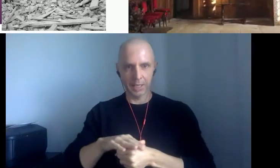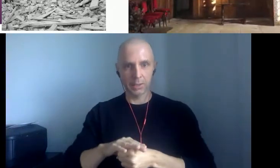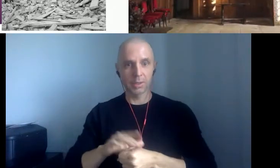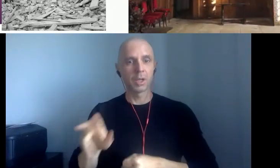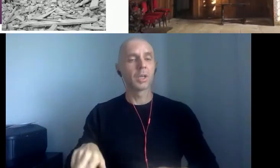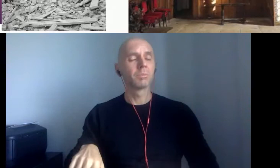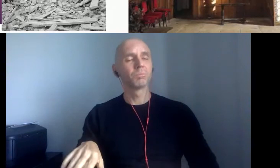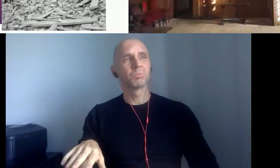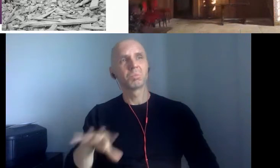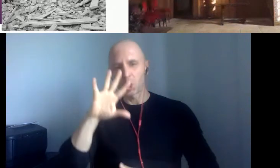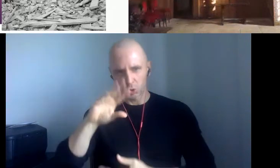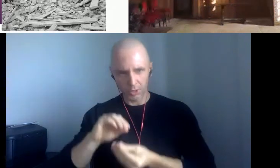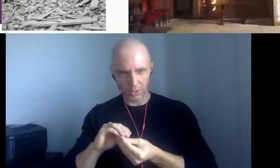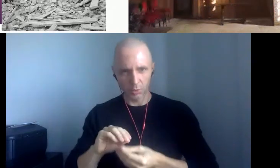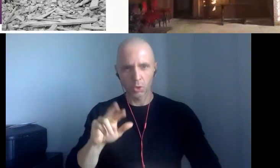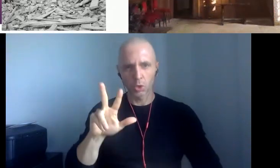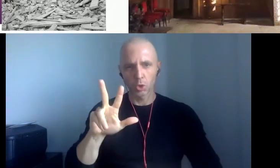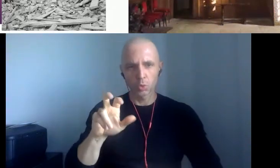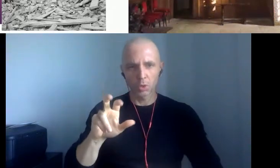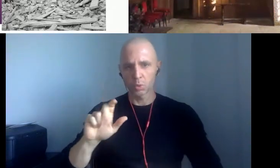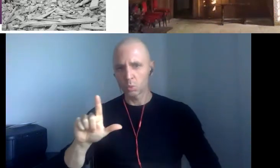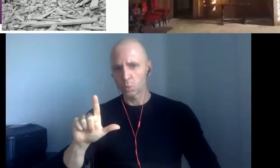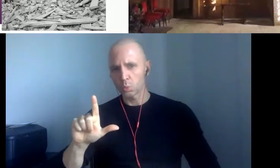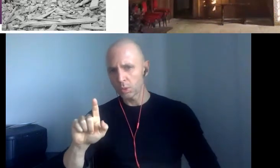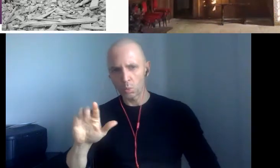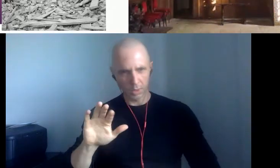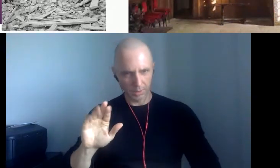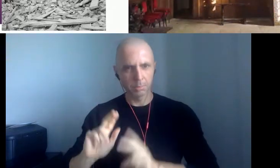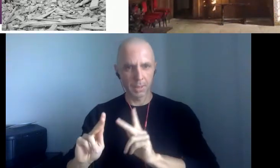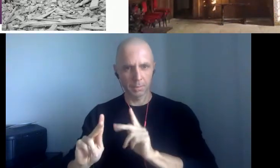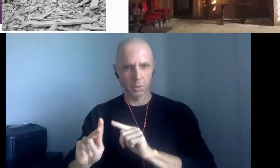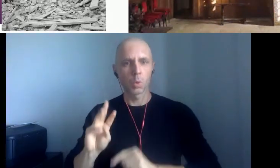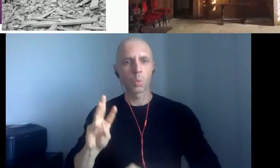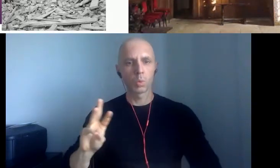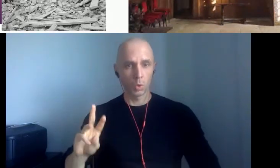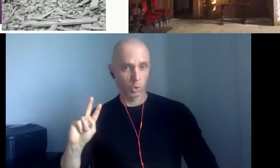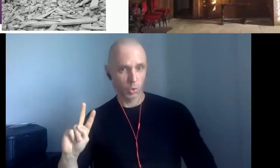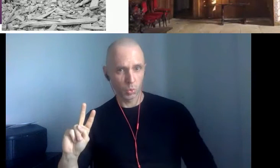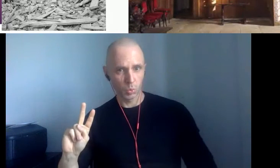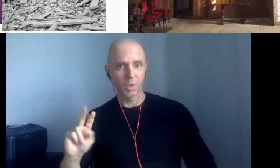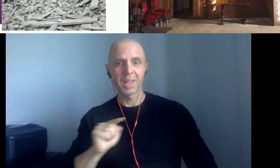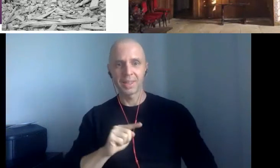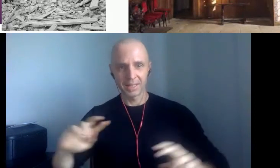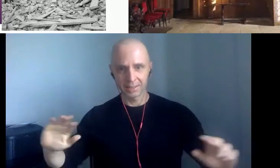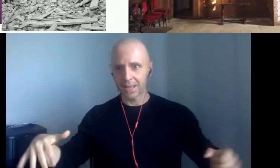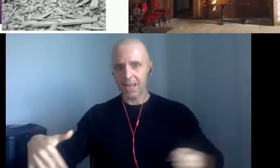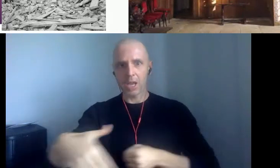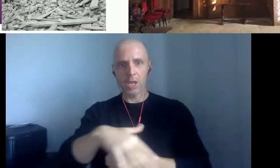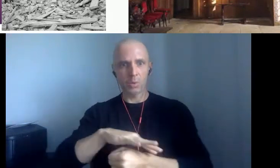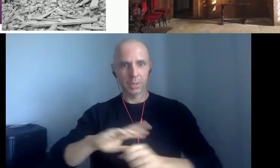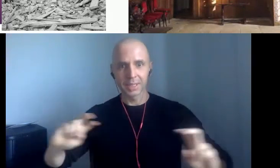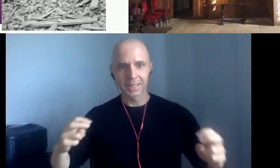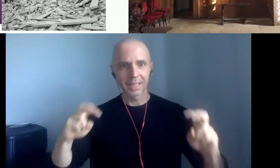county that the castle is located in died in V1 explosions in World War II, just in the last 2 years. Many, many others